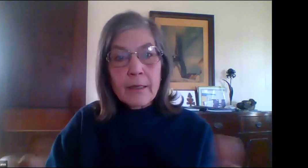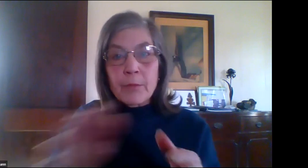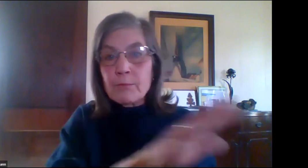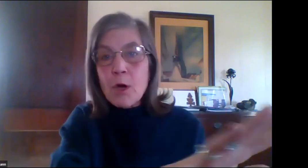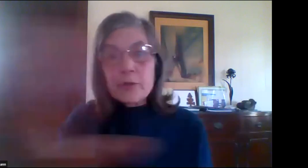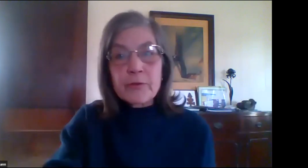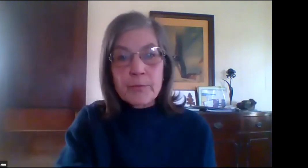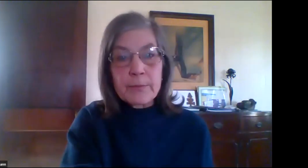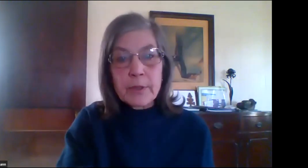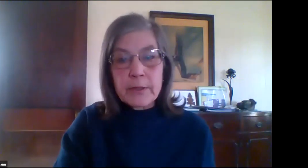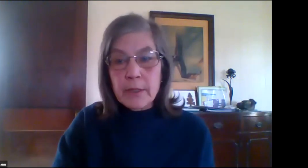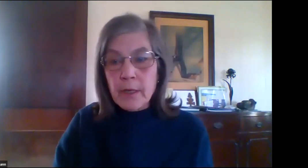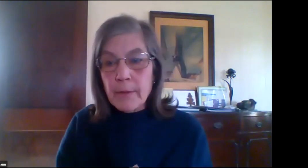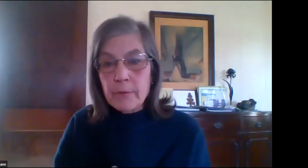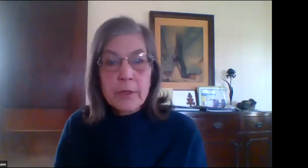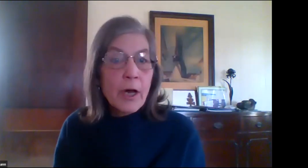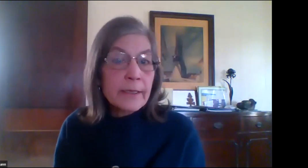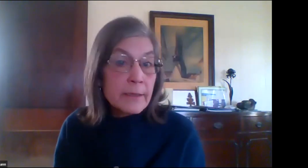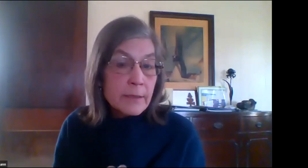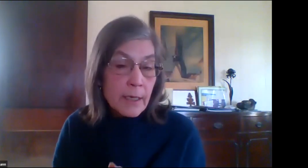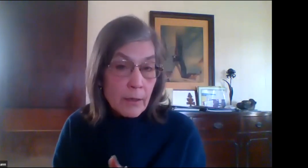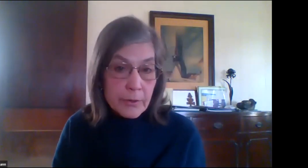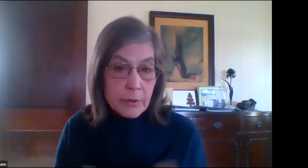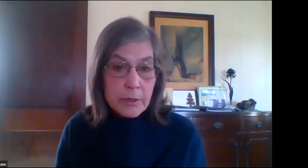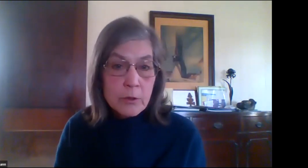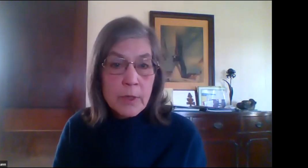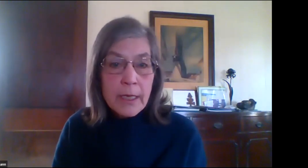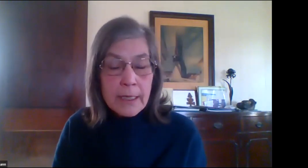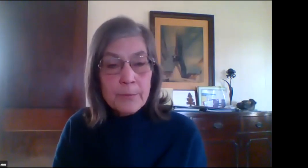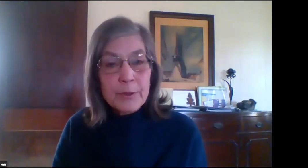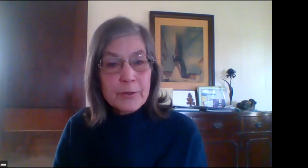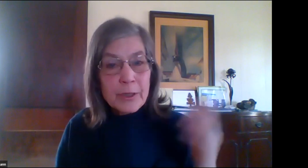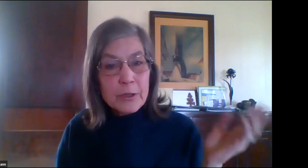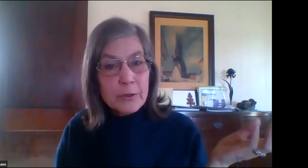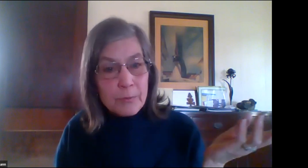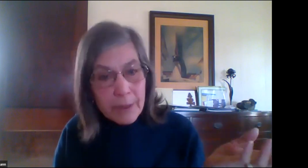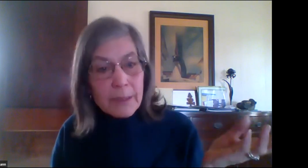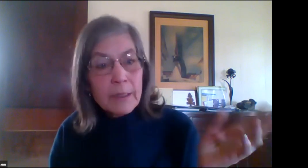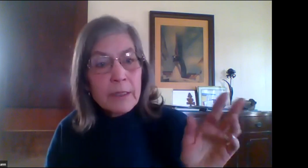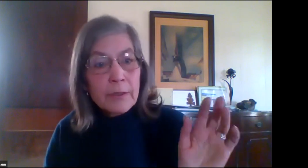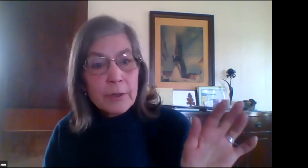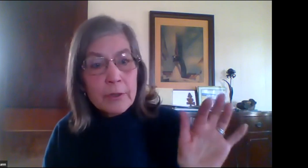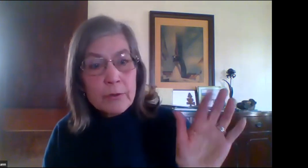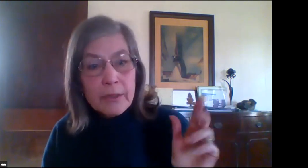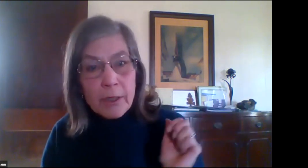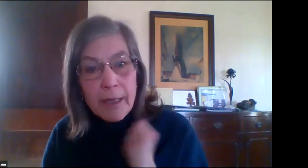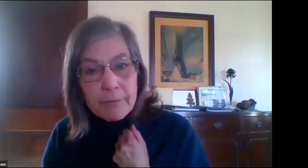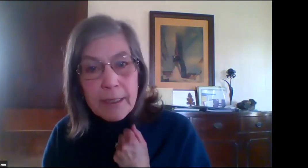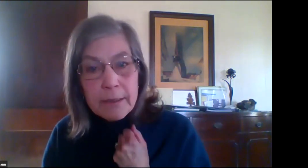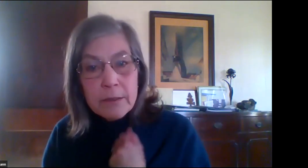But most of the people in the audience that are also on Zoom, it appears that to me that they're using their left hands. So